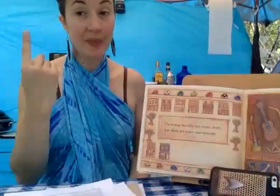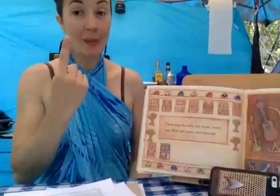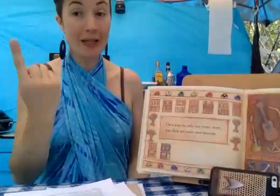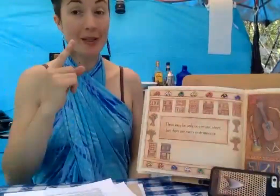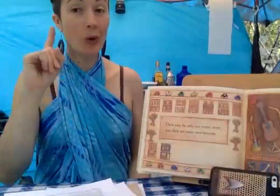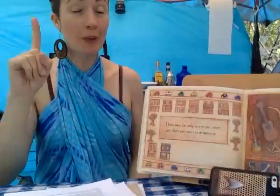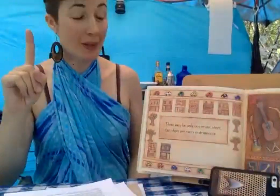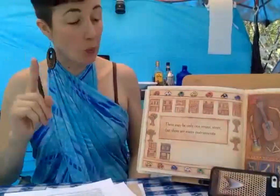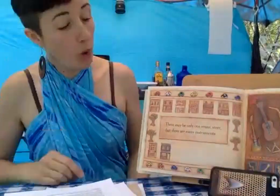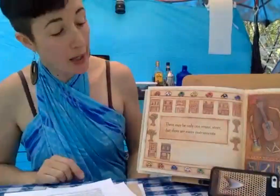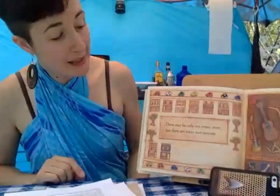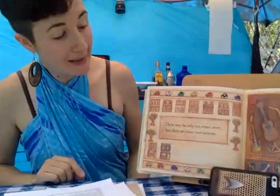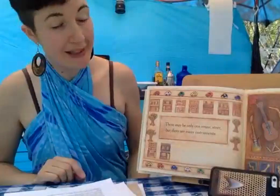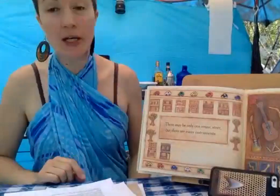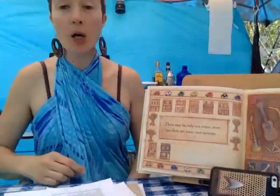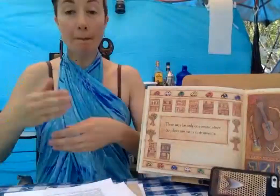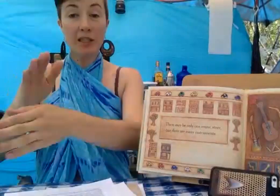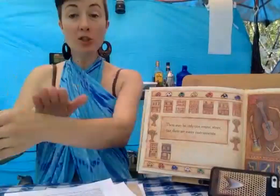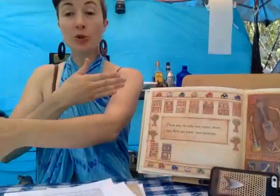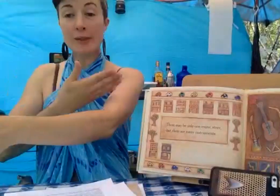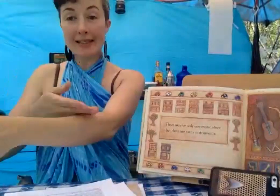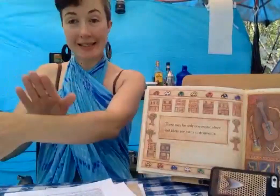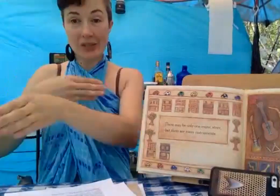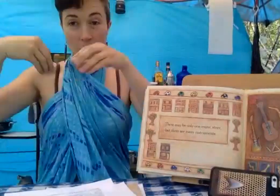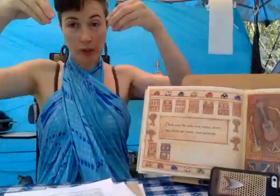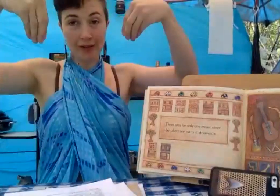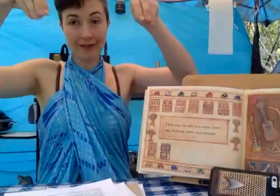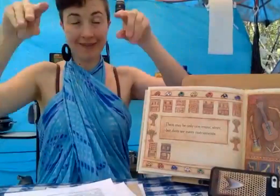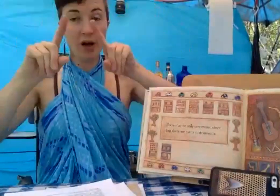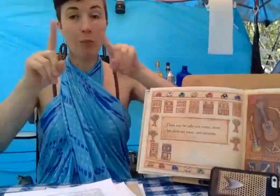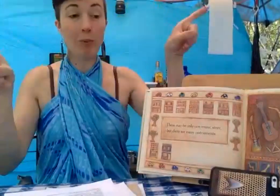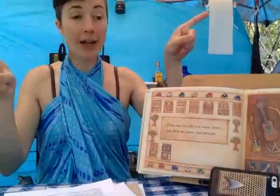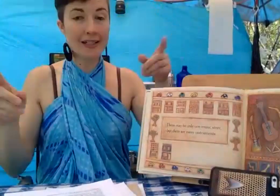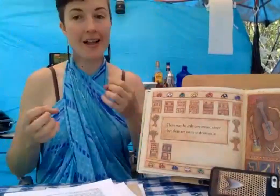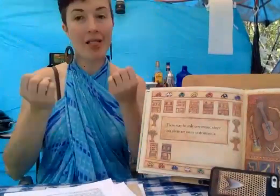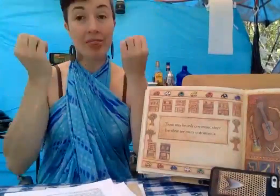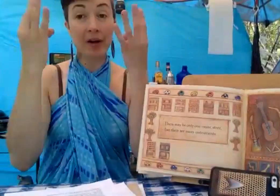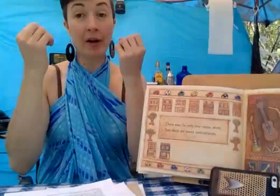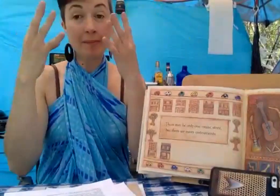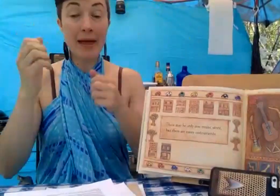There may be only one music store, but there are